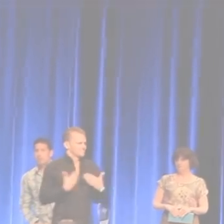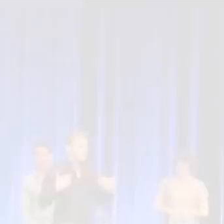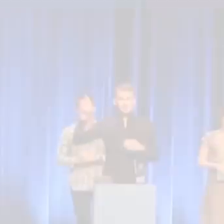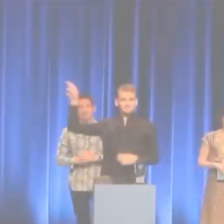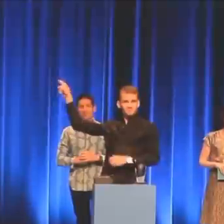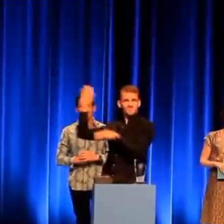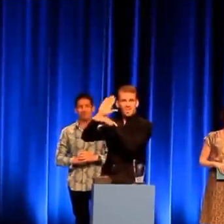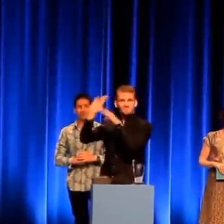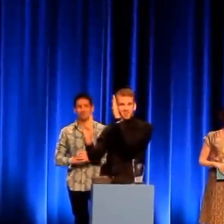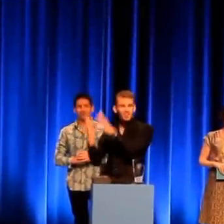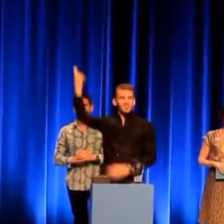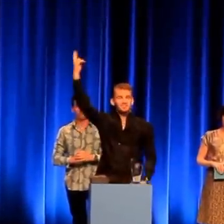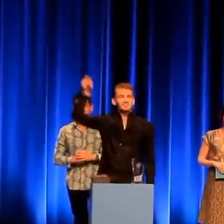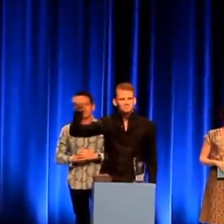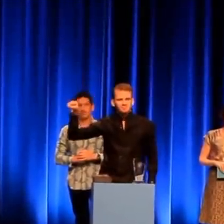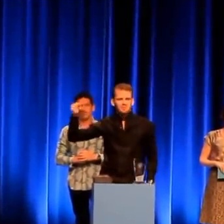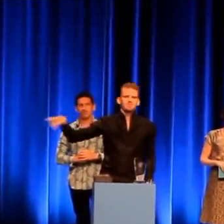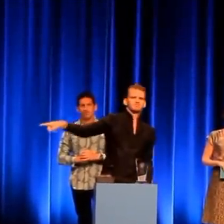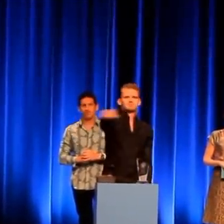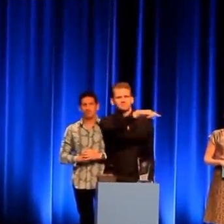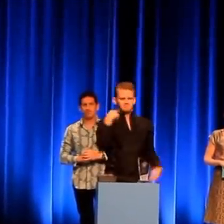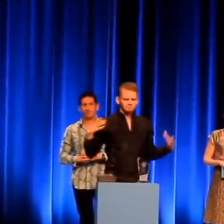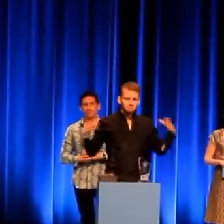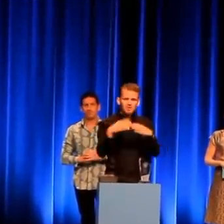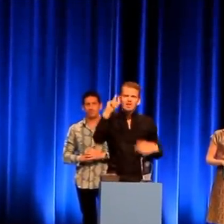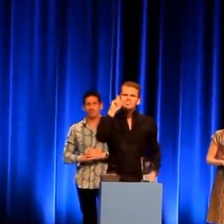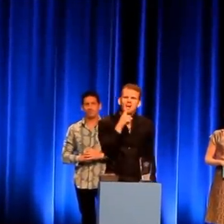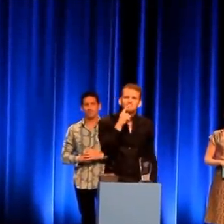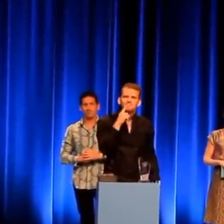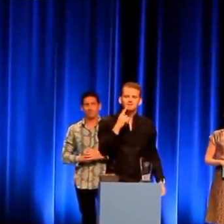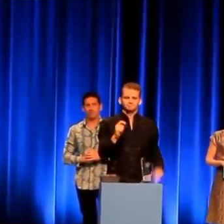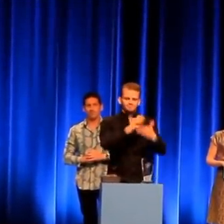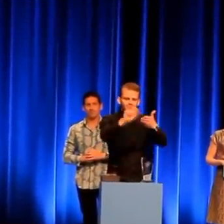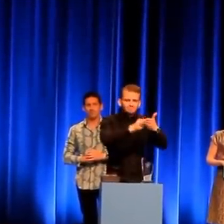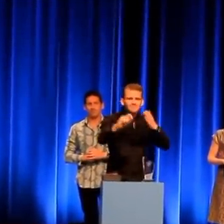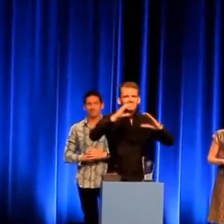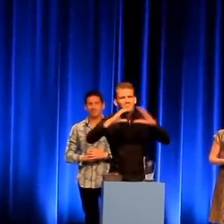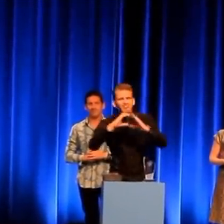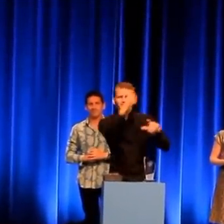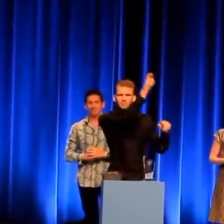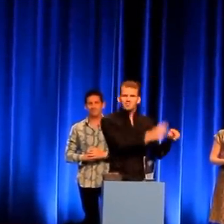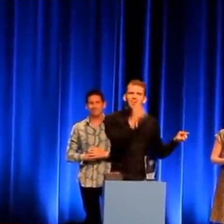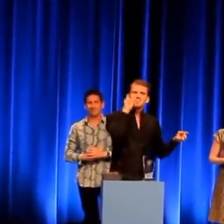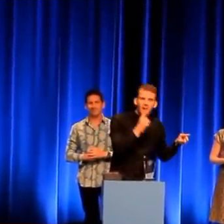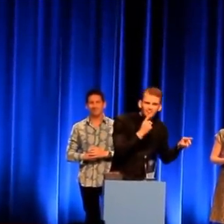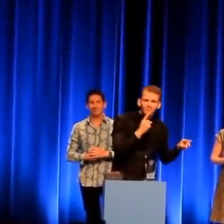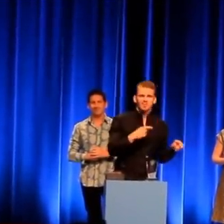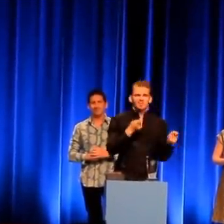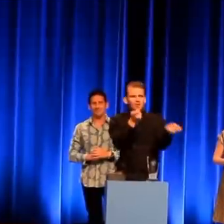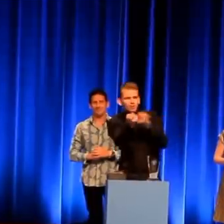beautiful filmmaking team. This film was a first for us, and we were all deaf. We wrote the script, the